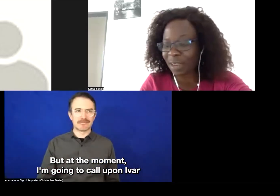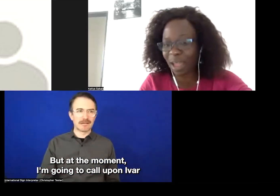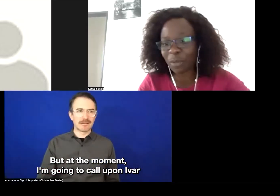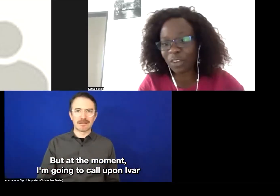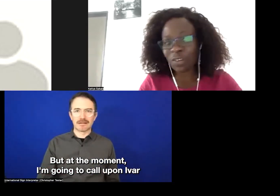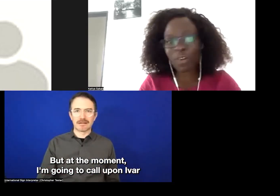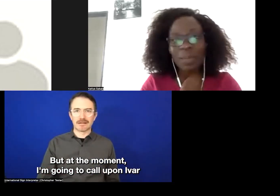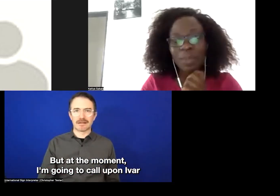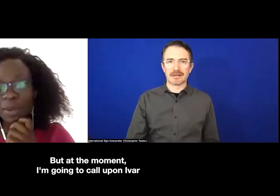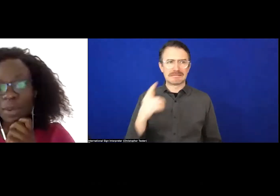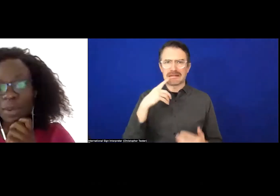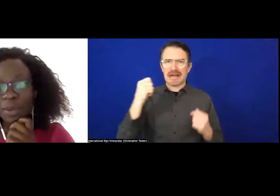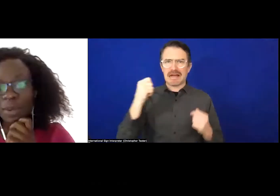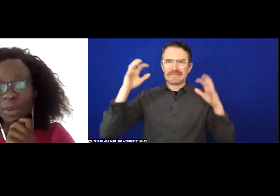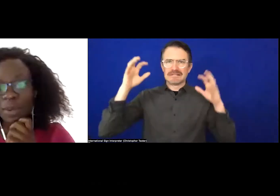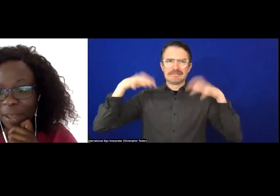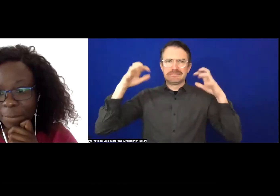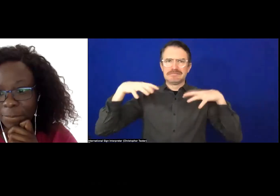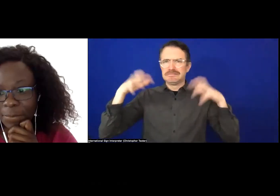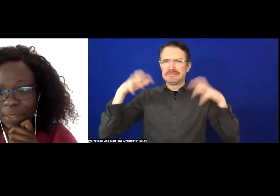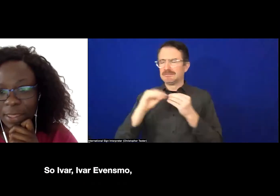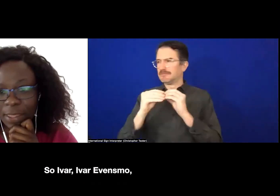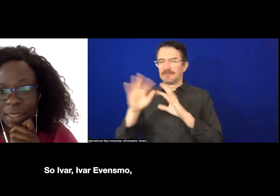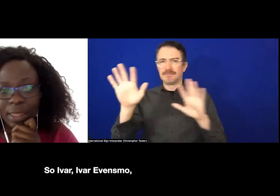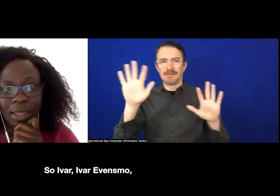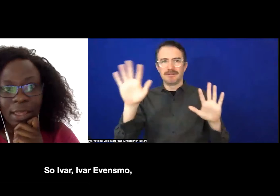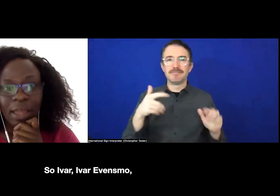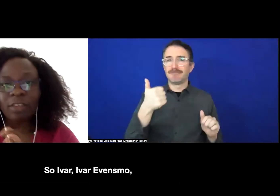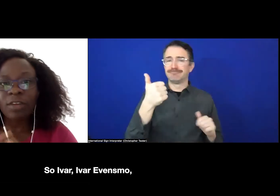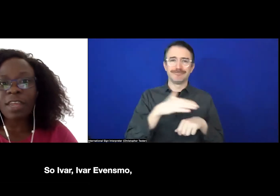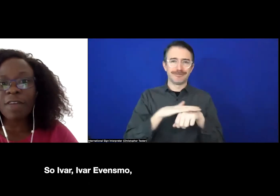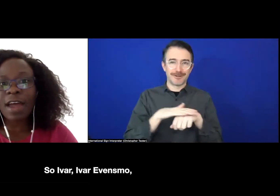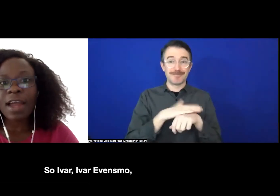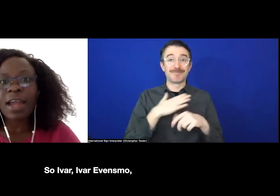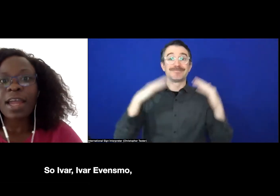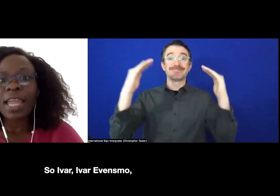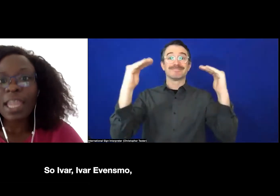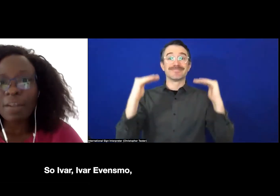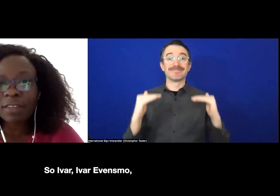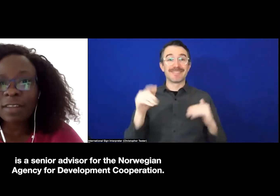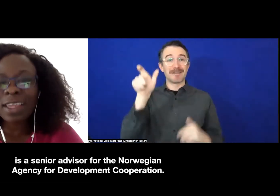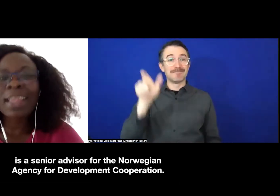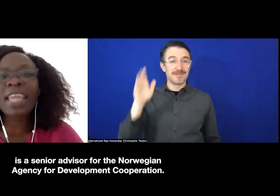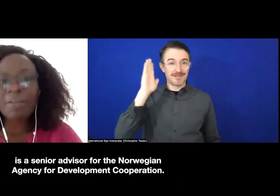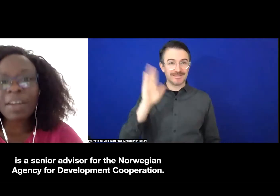moment, I'm going to call upon Eva. So Eva